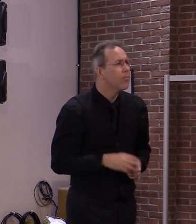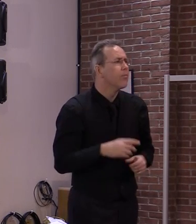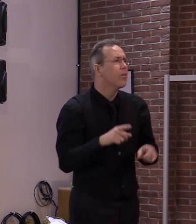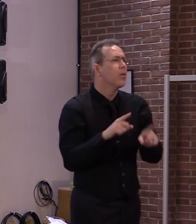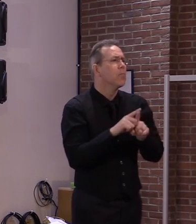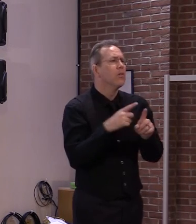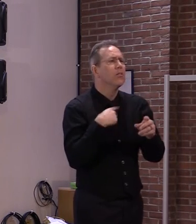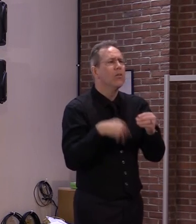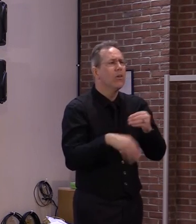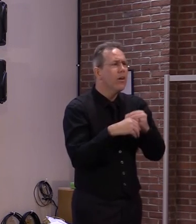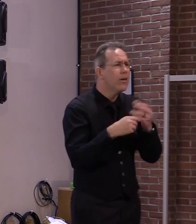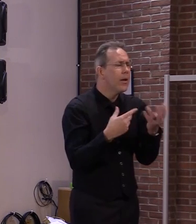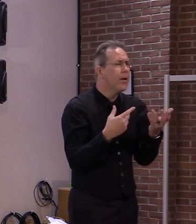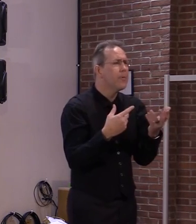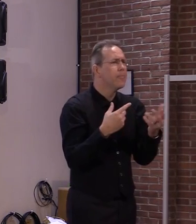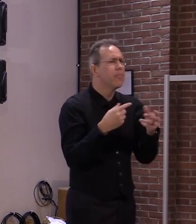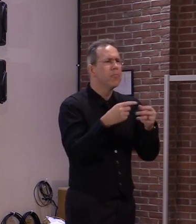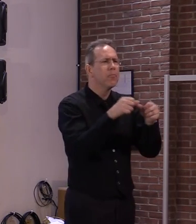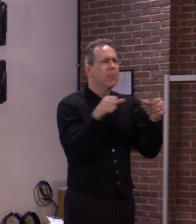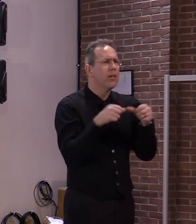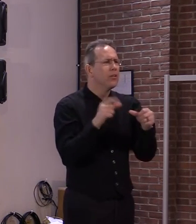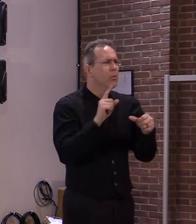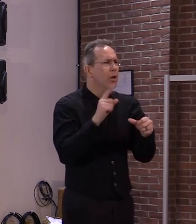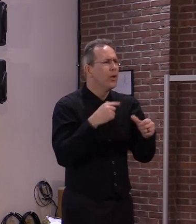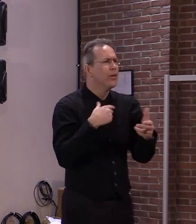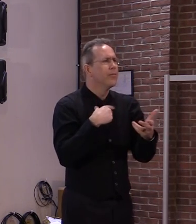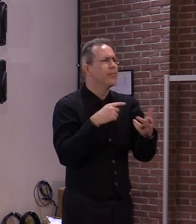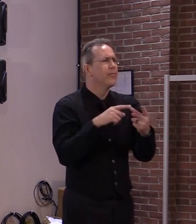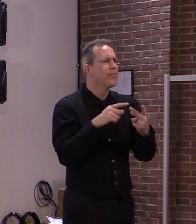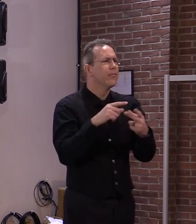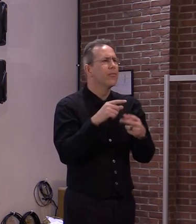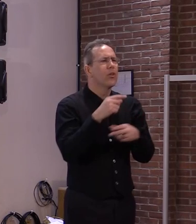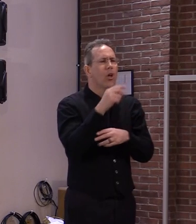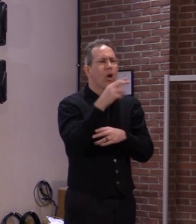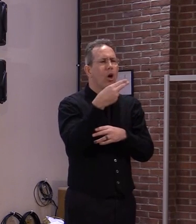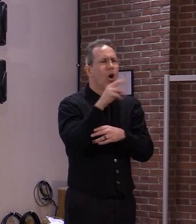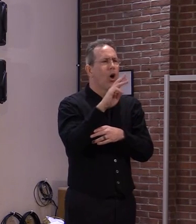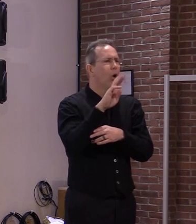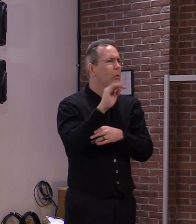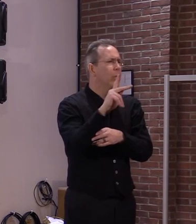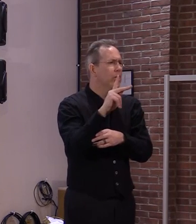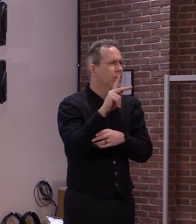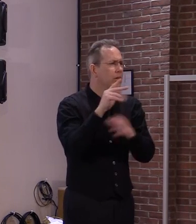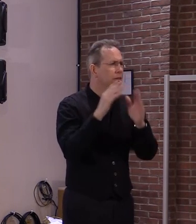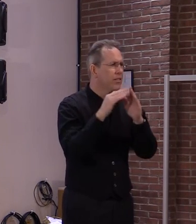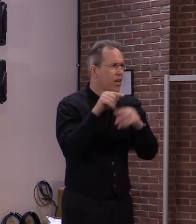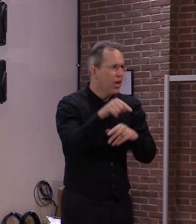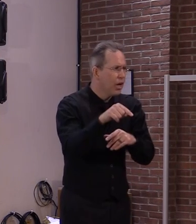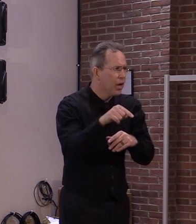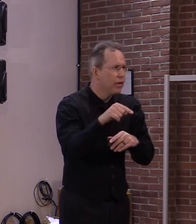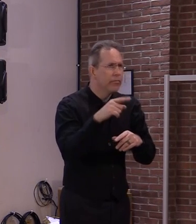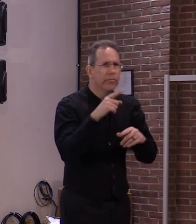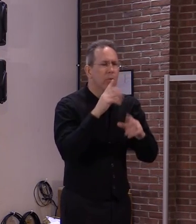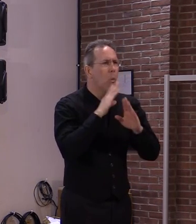probably because of underuse in Hardwick that we will open up additional vaccine appointments there.